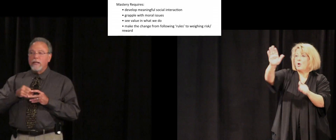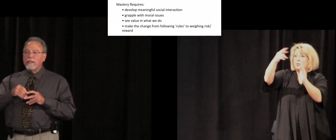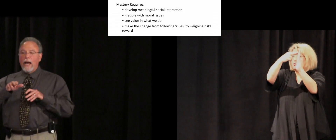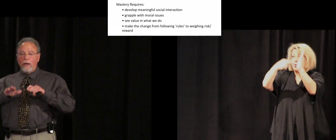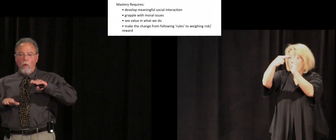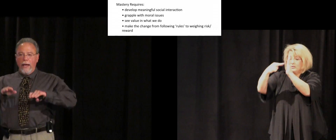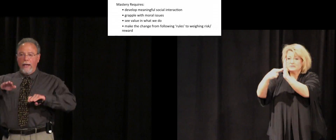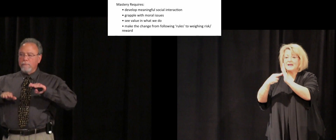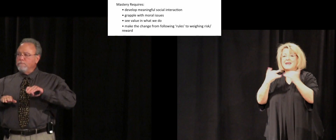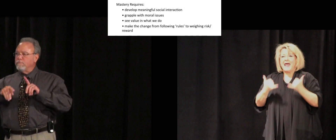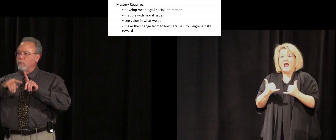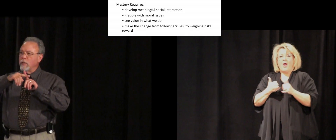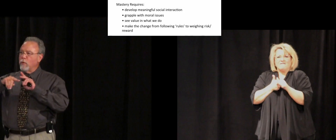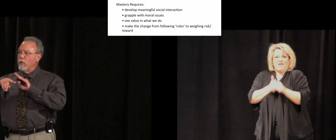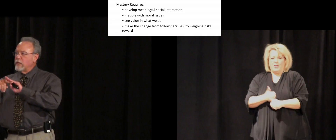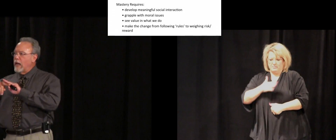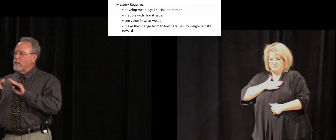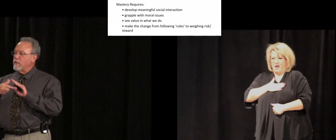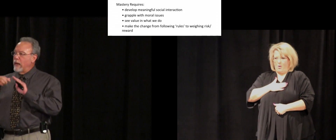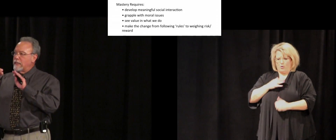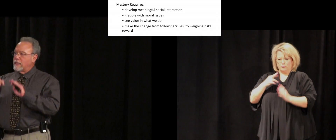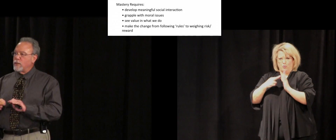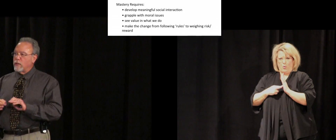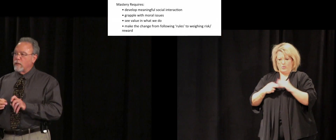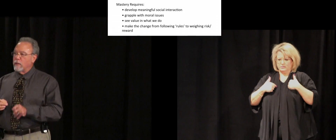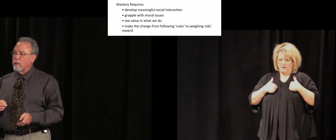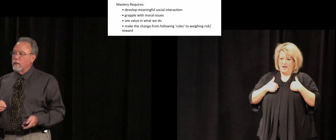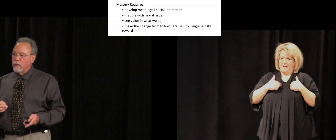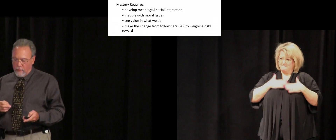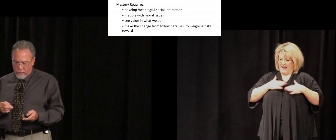home. Any of that sound familiar?